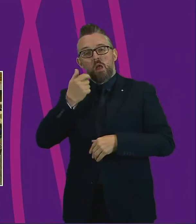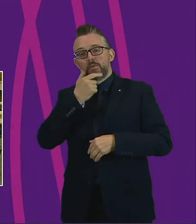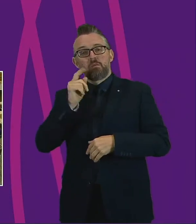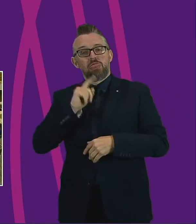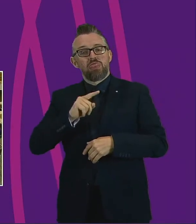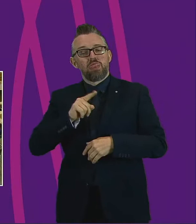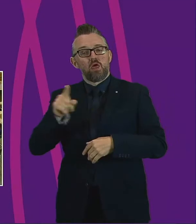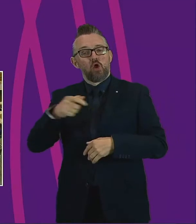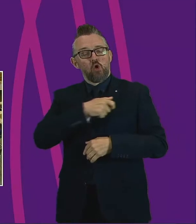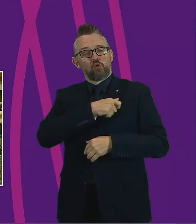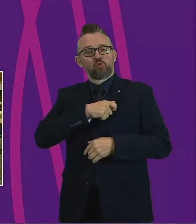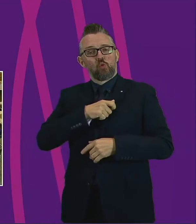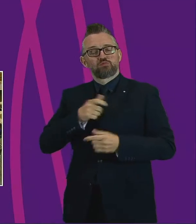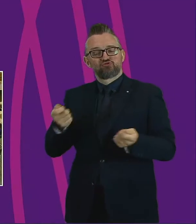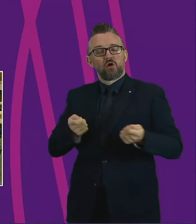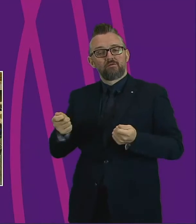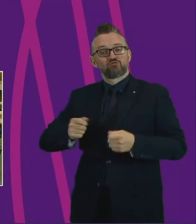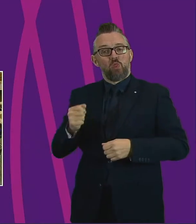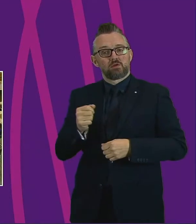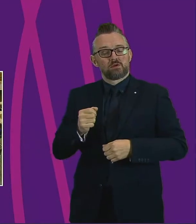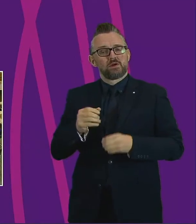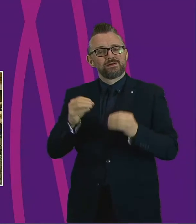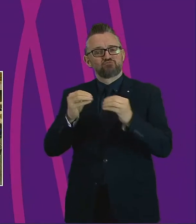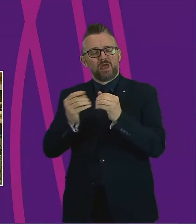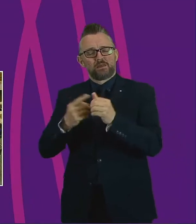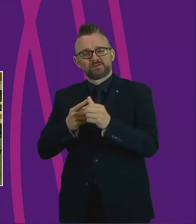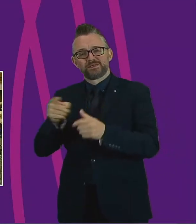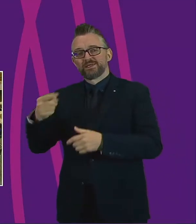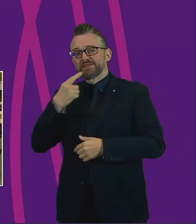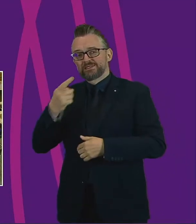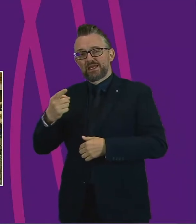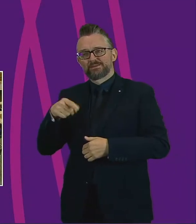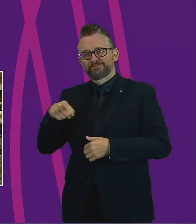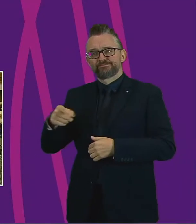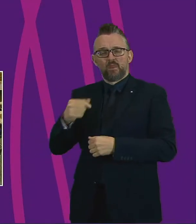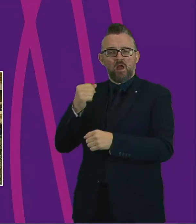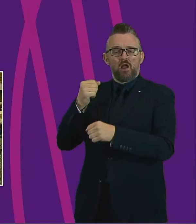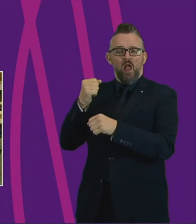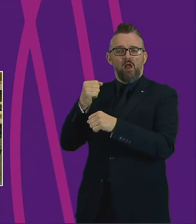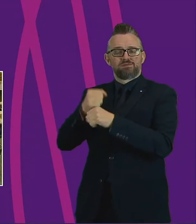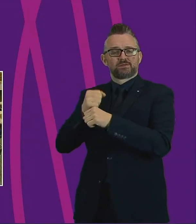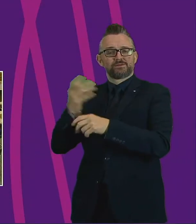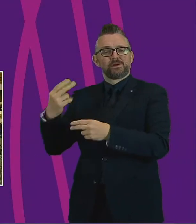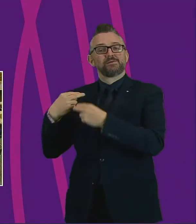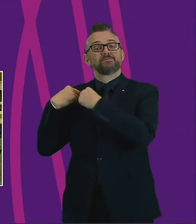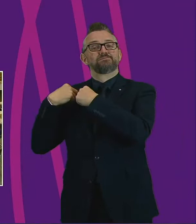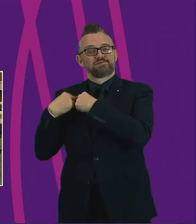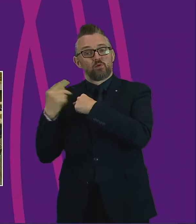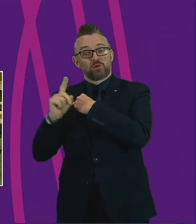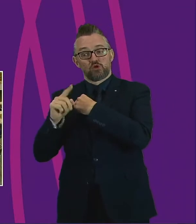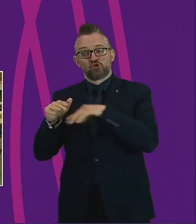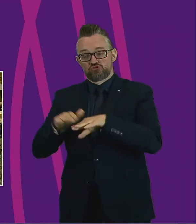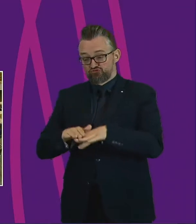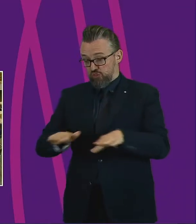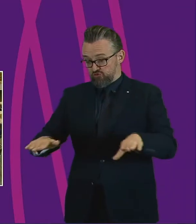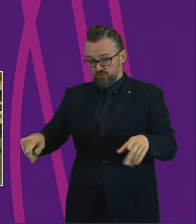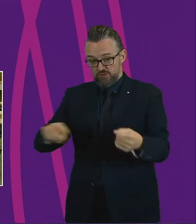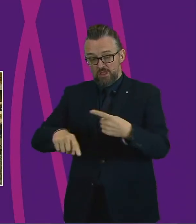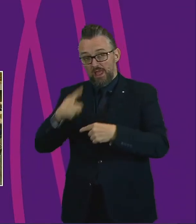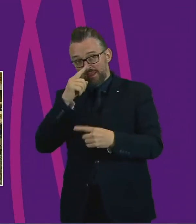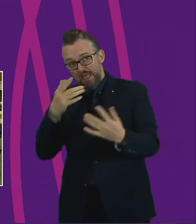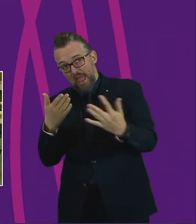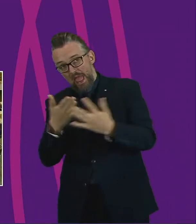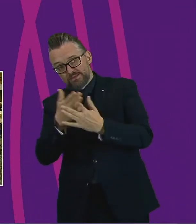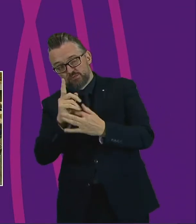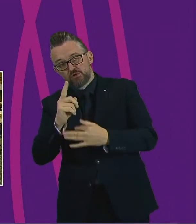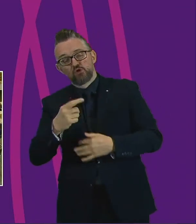Bruce Adamson, declared the state has an obligation to ensure that children can access their human